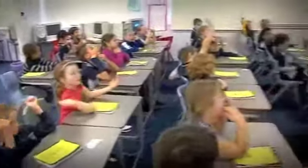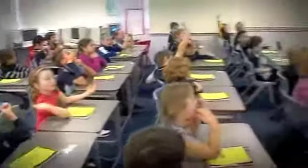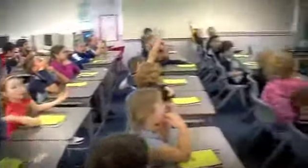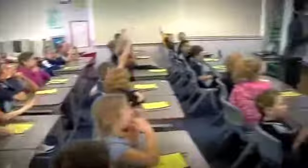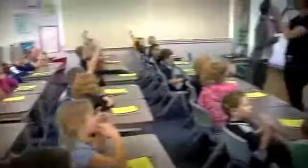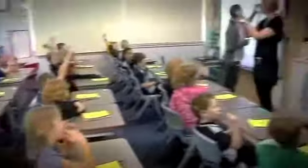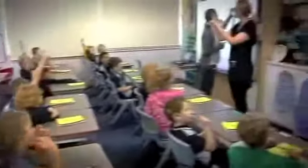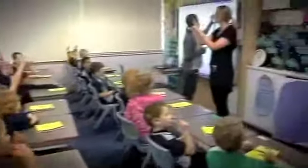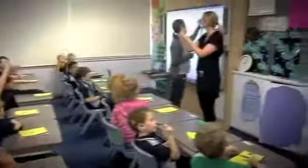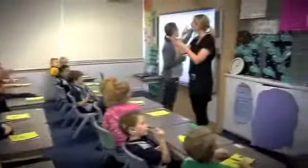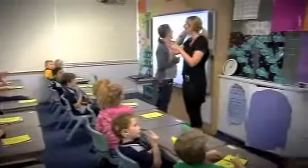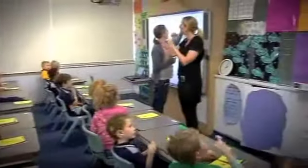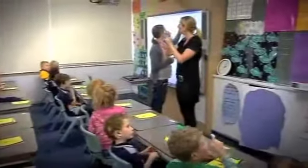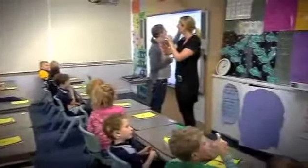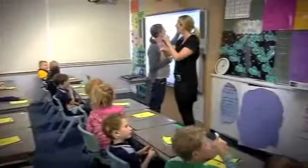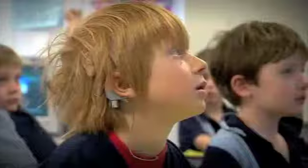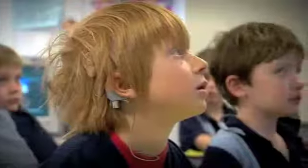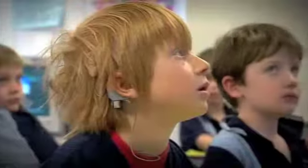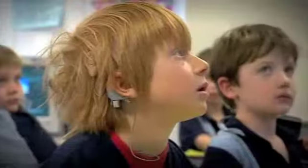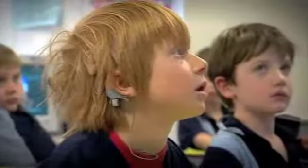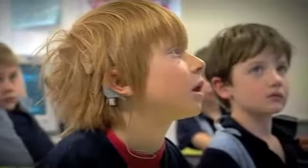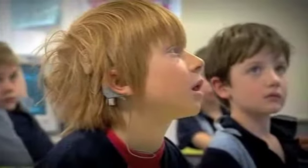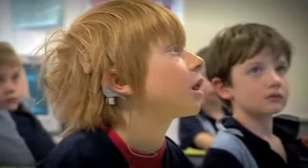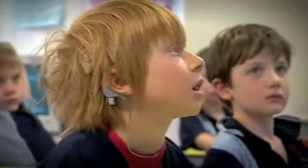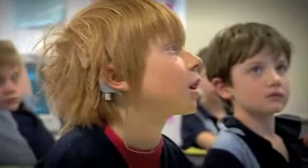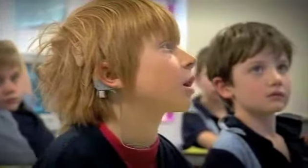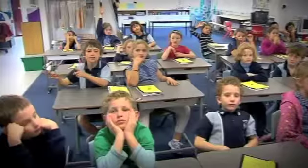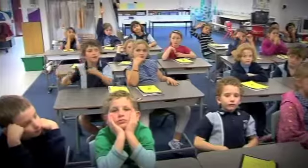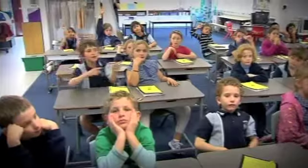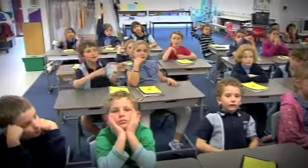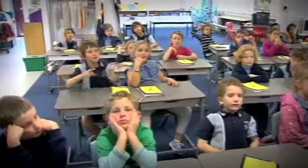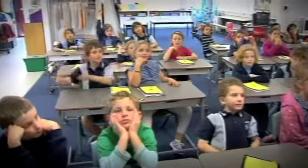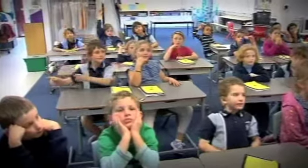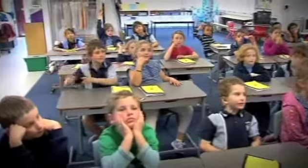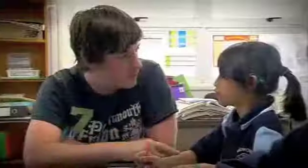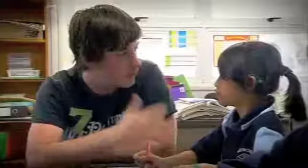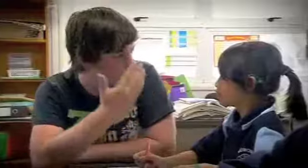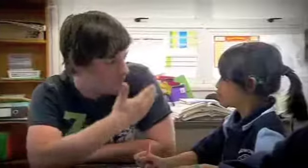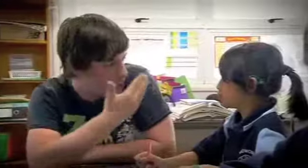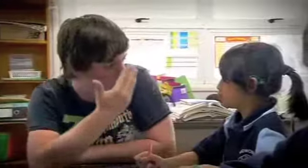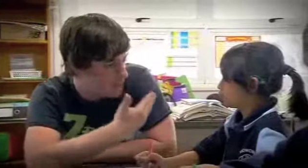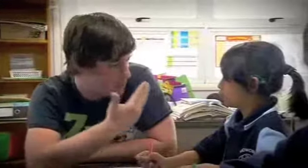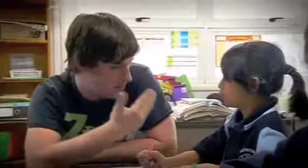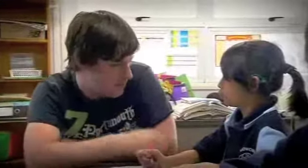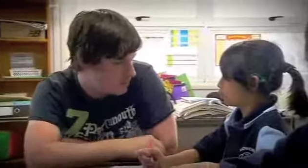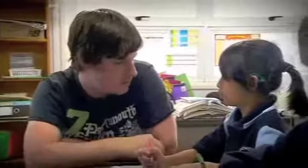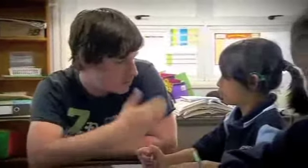a new meaning at Toowong State School, which is the only bilingual, bicultural English Auslan school in Queensland.